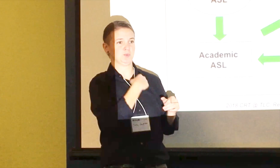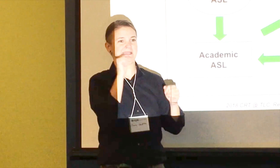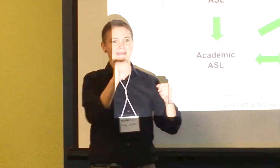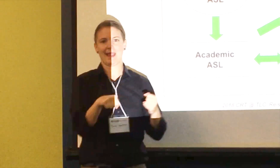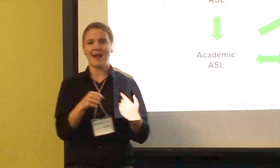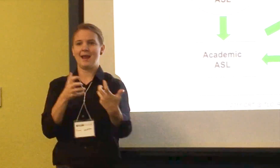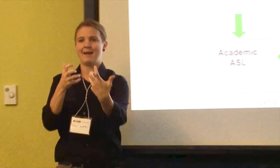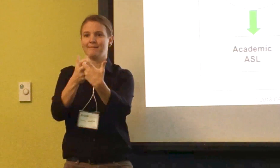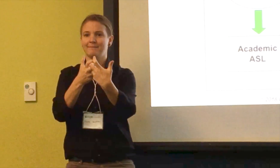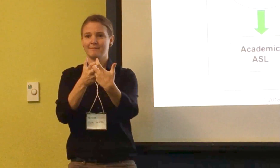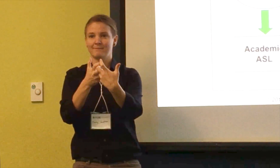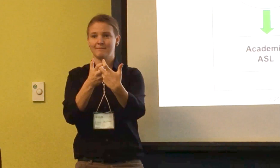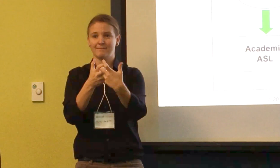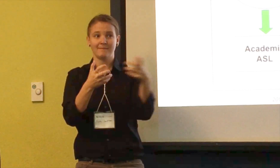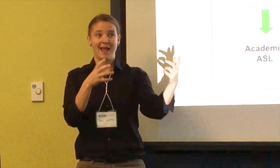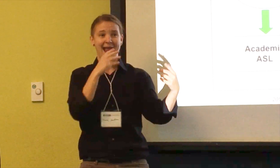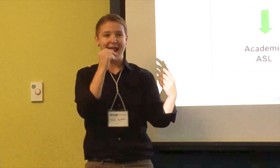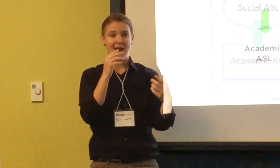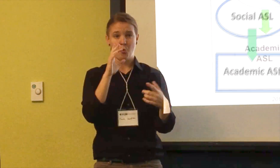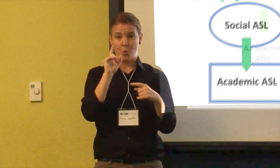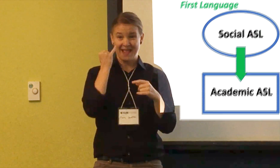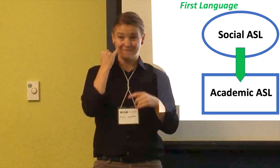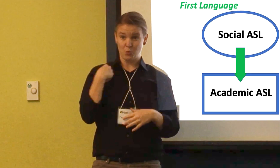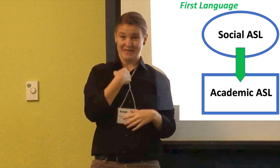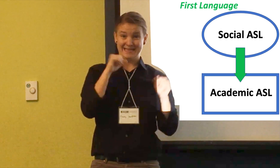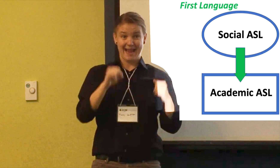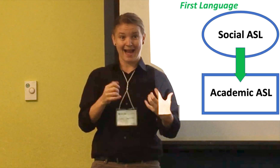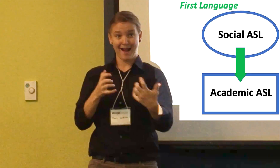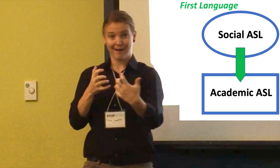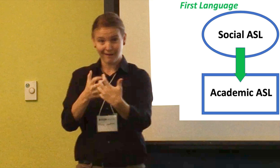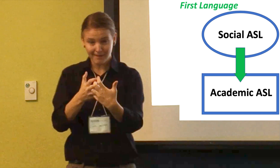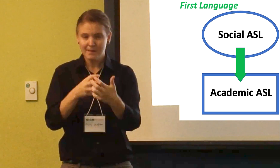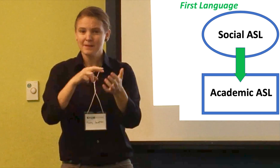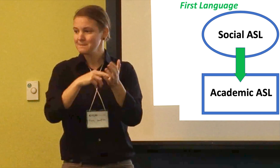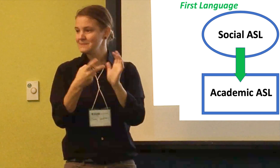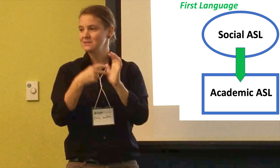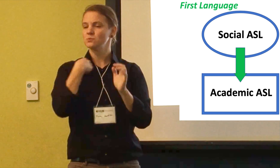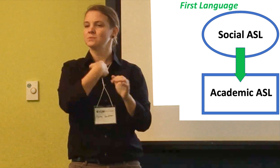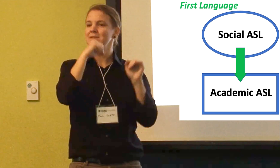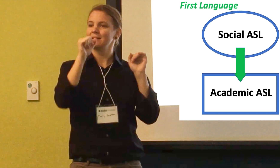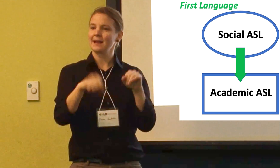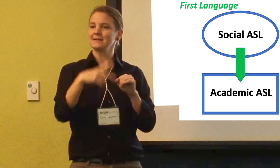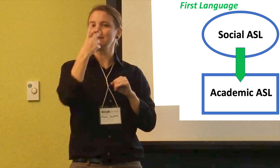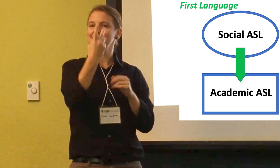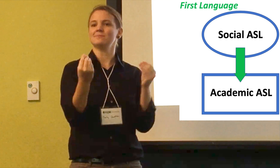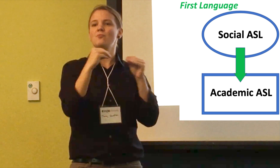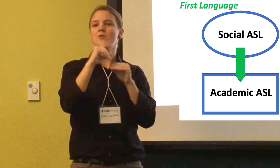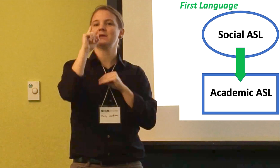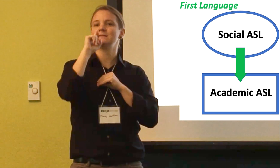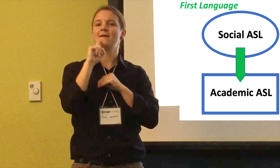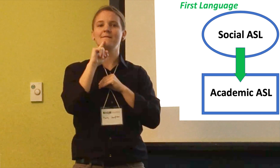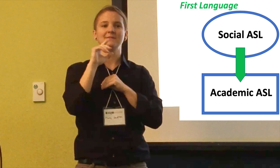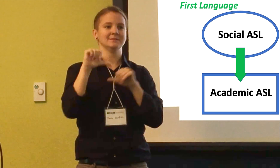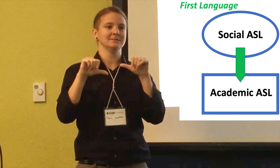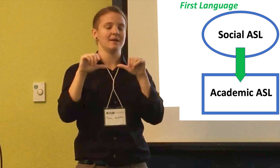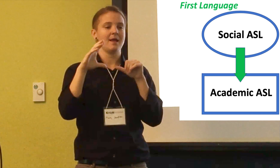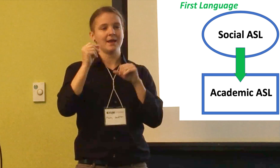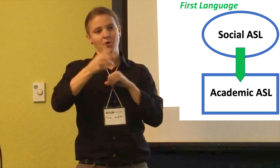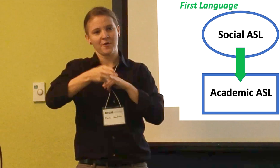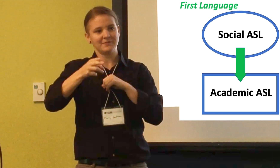So building from a strong conversational first language to a strong academic first language would allow